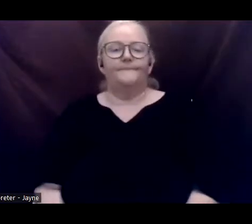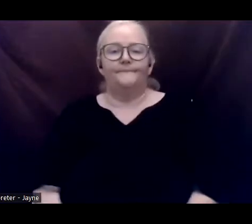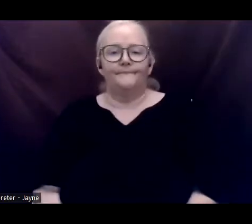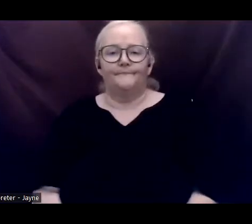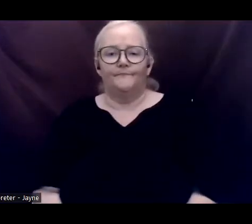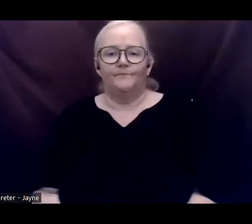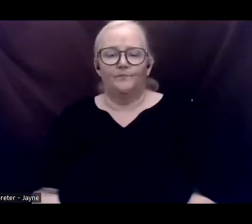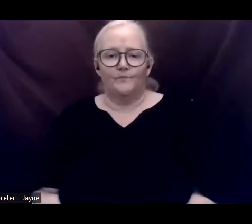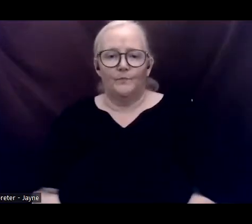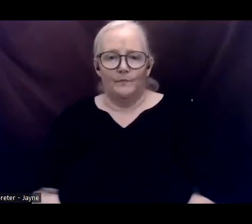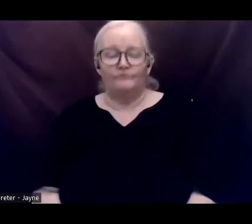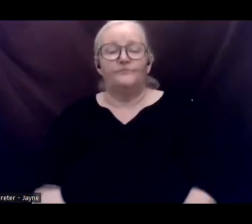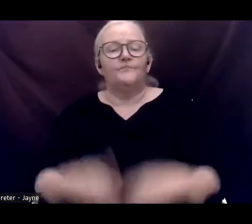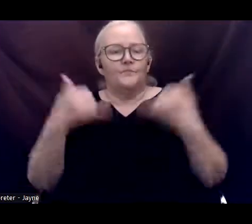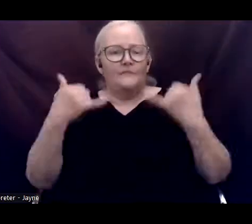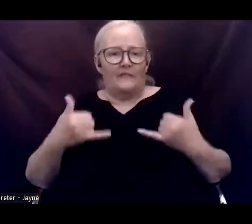Let us begin.